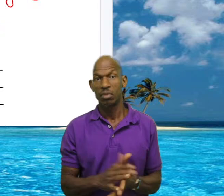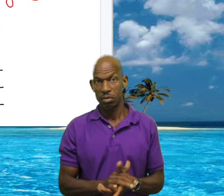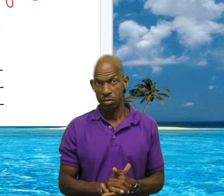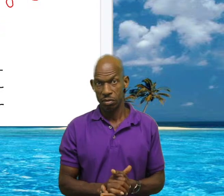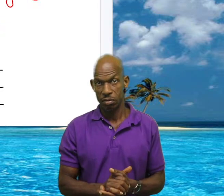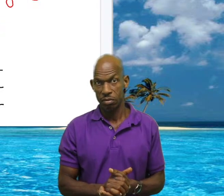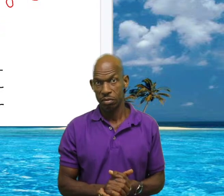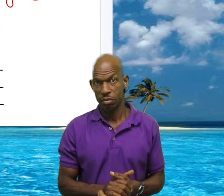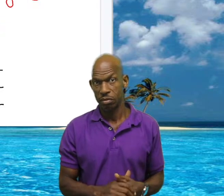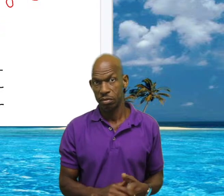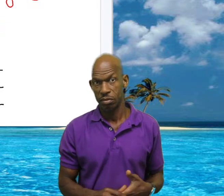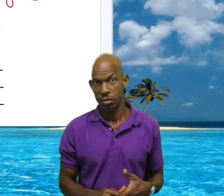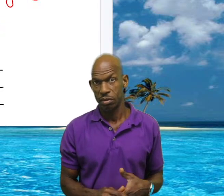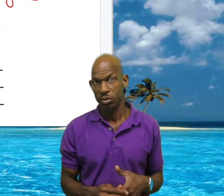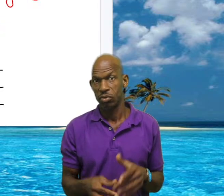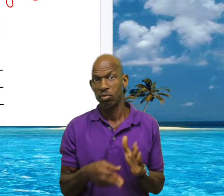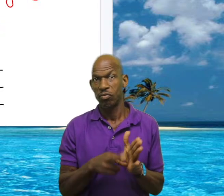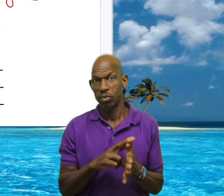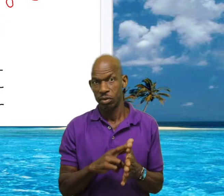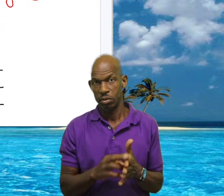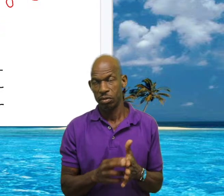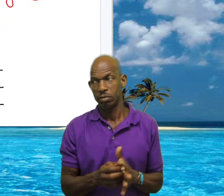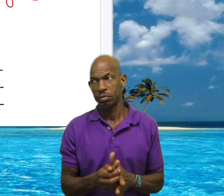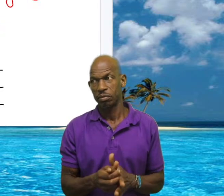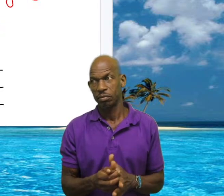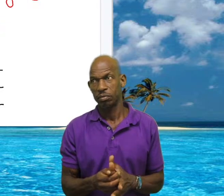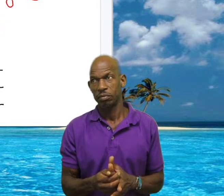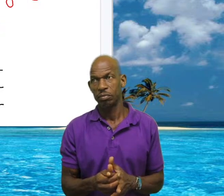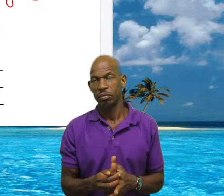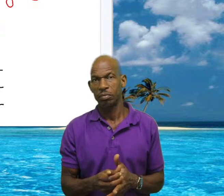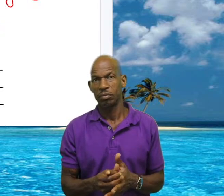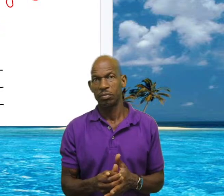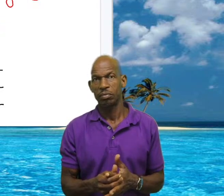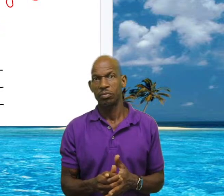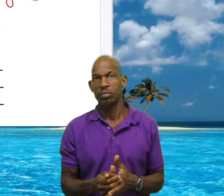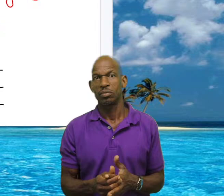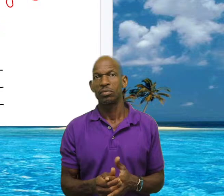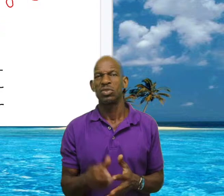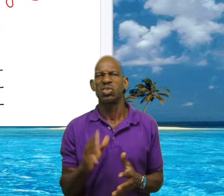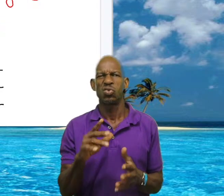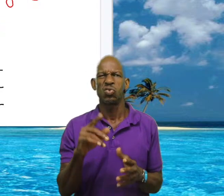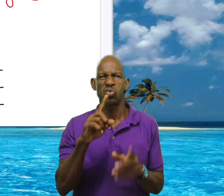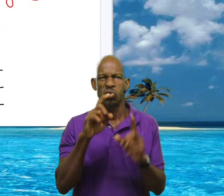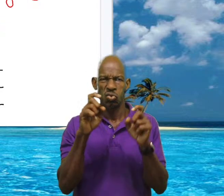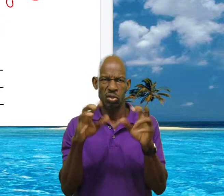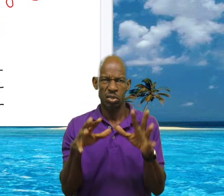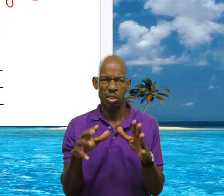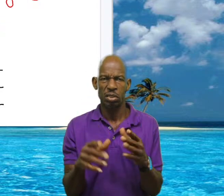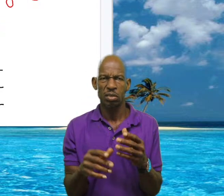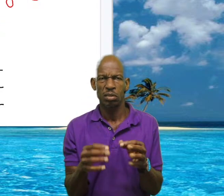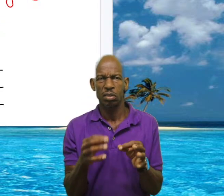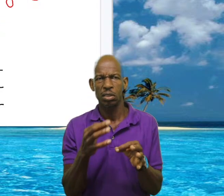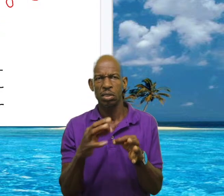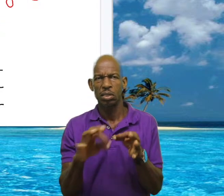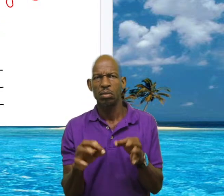right? I'm just reviewing and recapping. This term, the test is going to be very simple. I am seeing, who's that hand is up there?